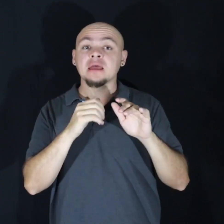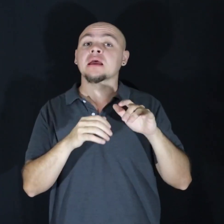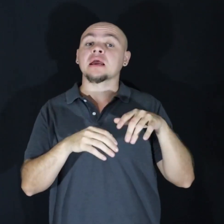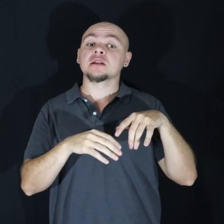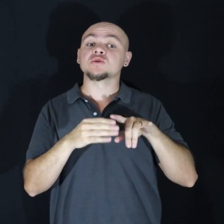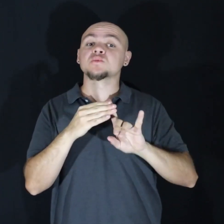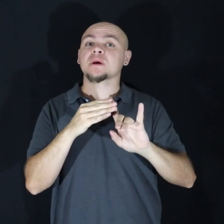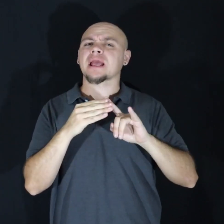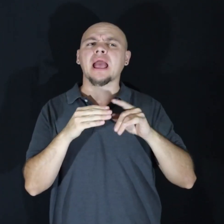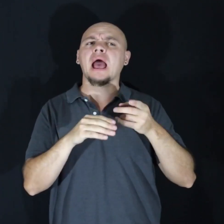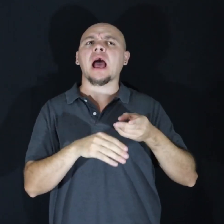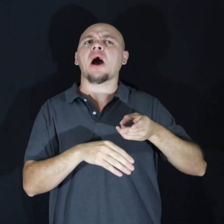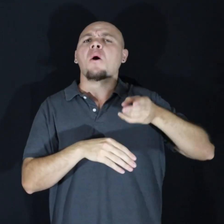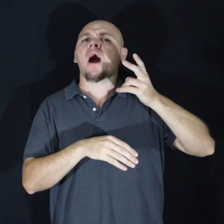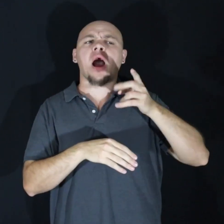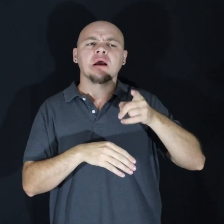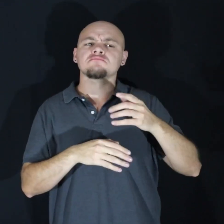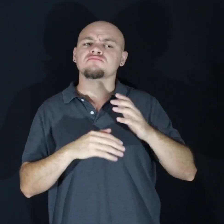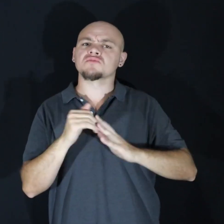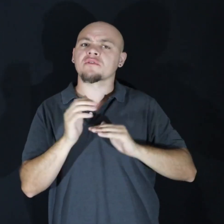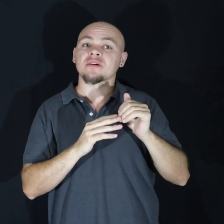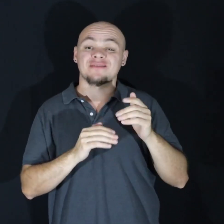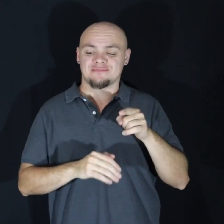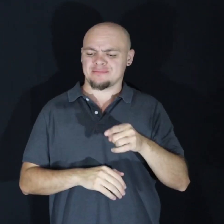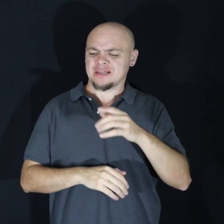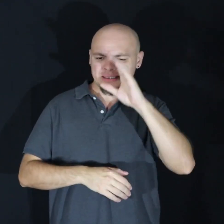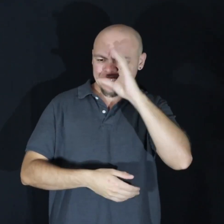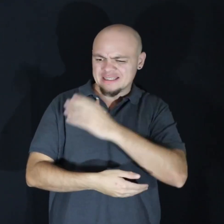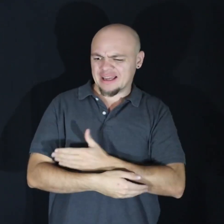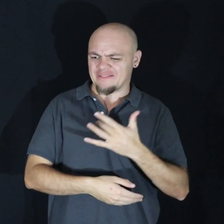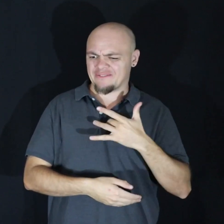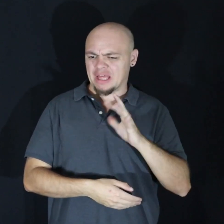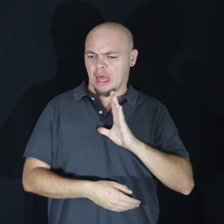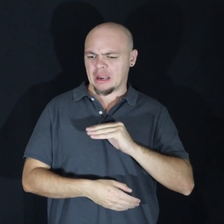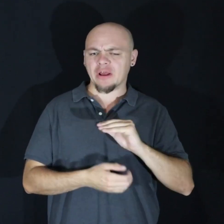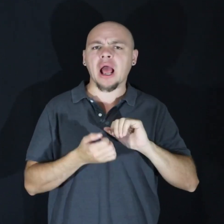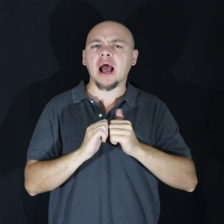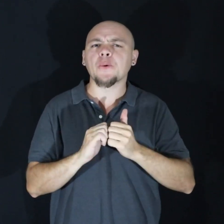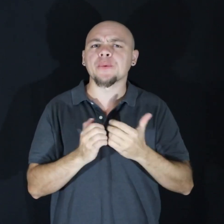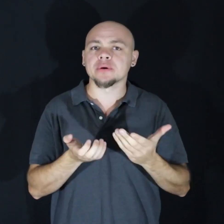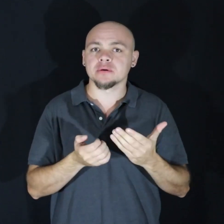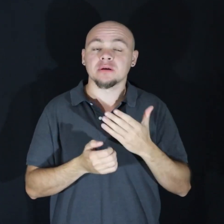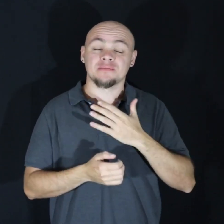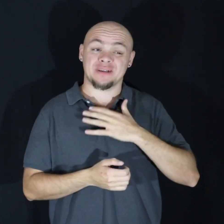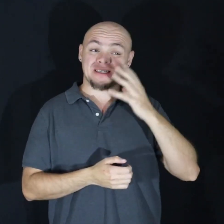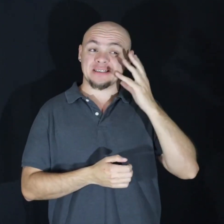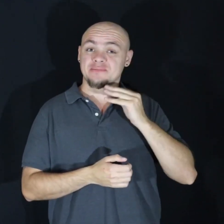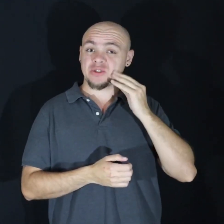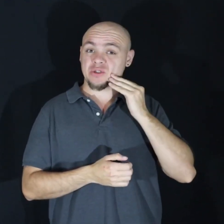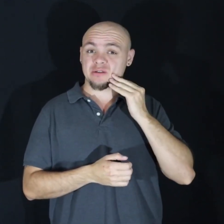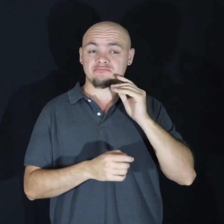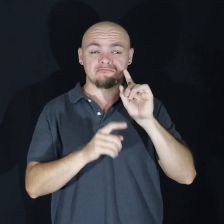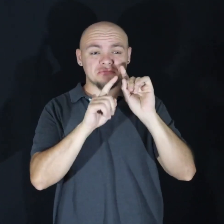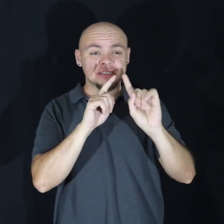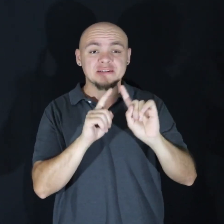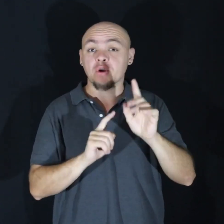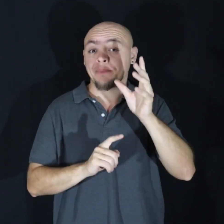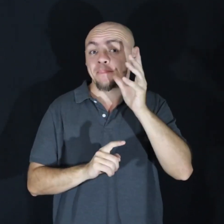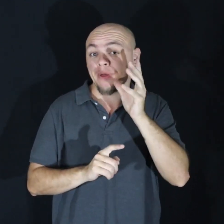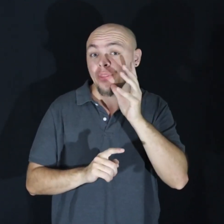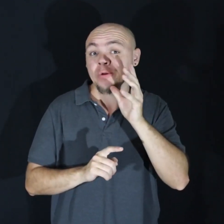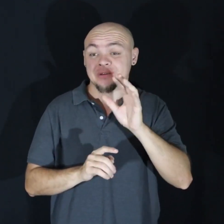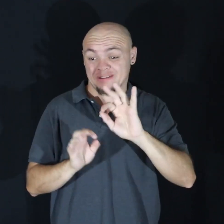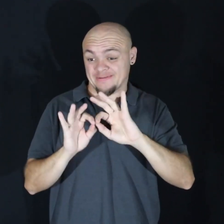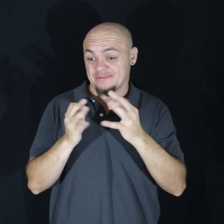swing? What makes your son feel defeated? Yet, in my experience cross-examining hundreds of mothers in family